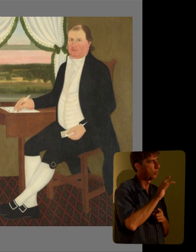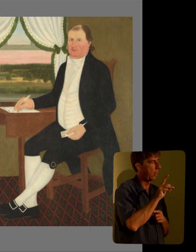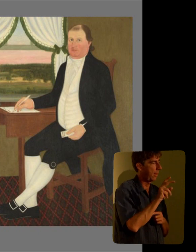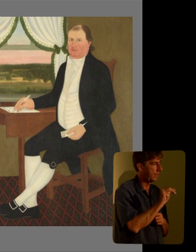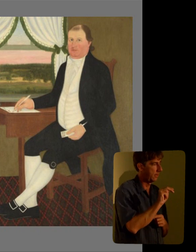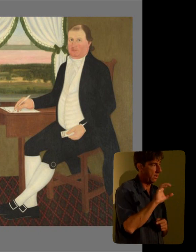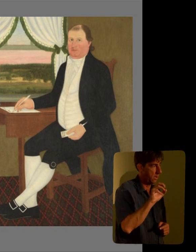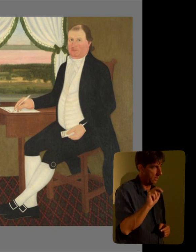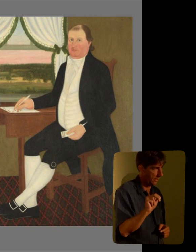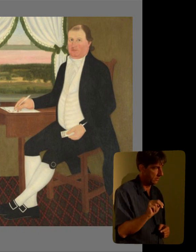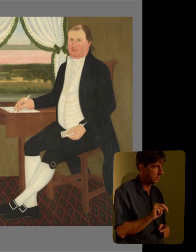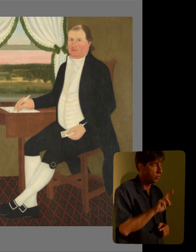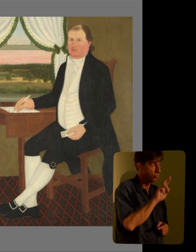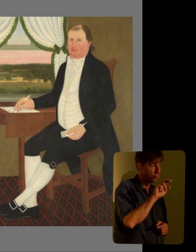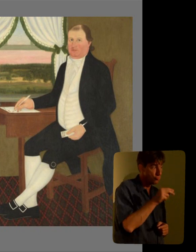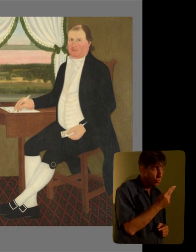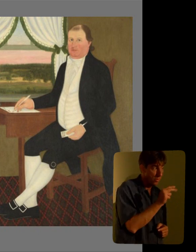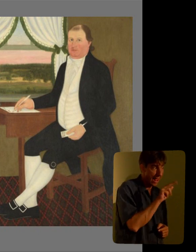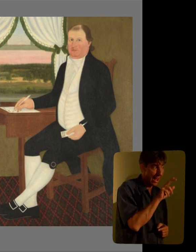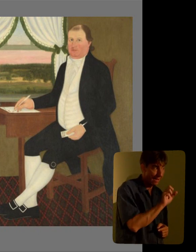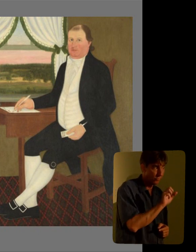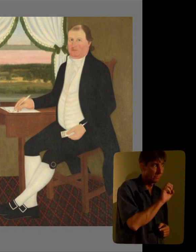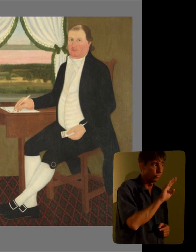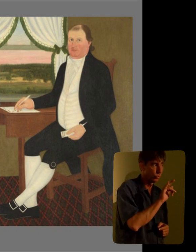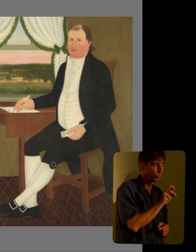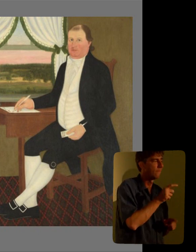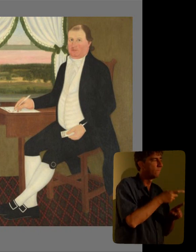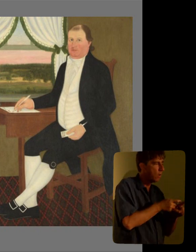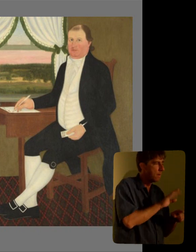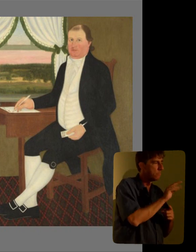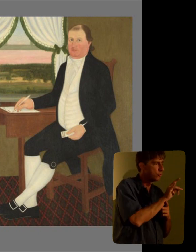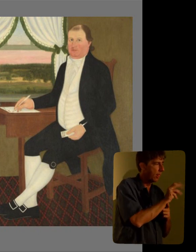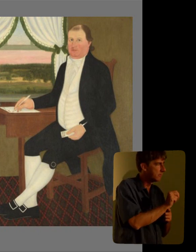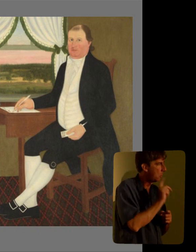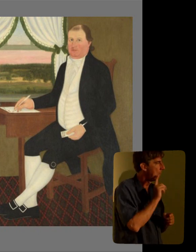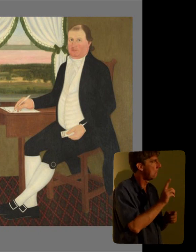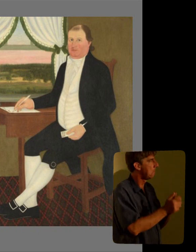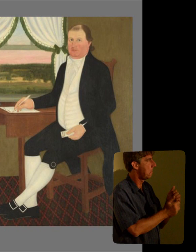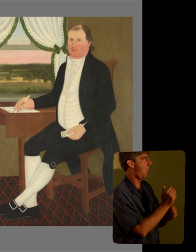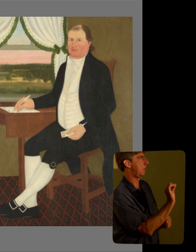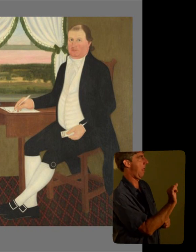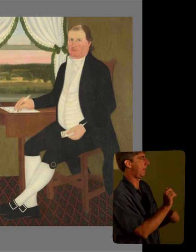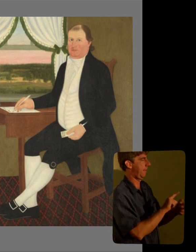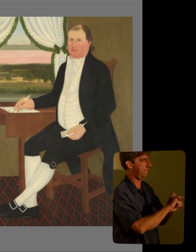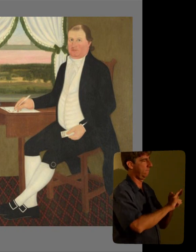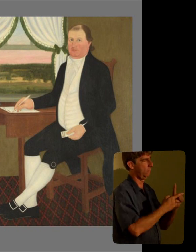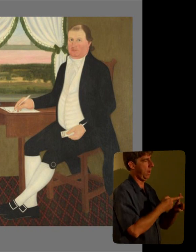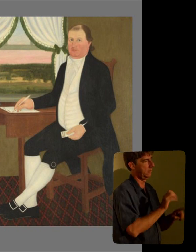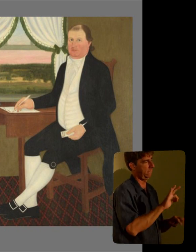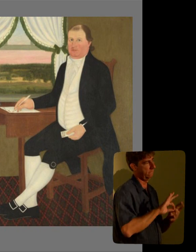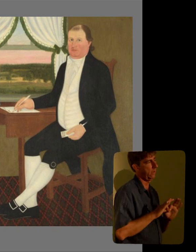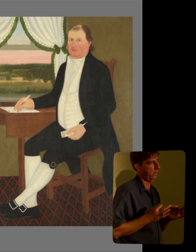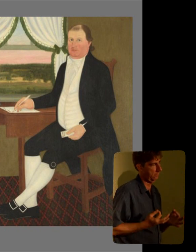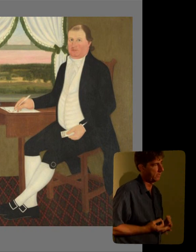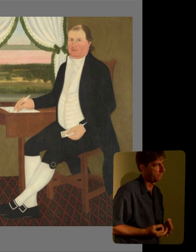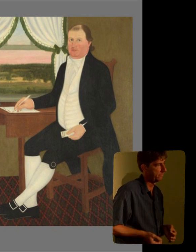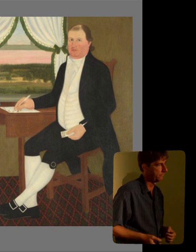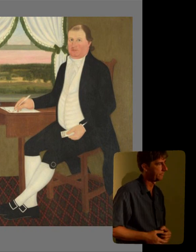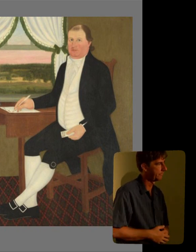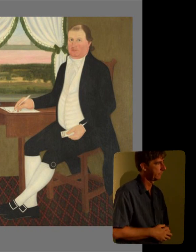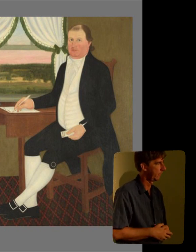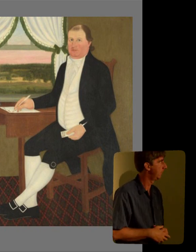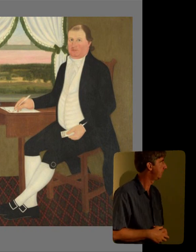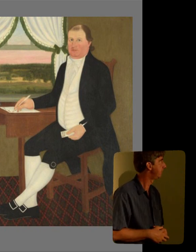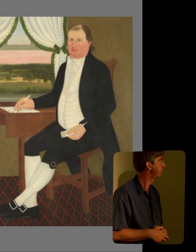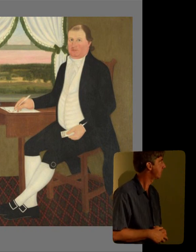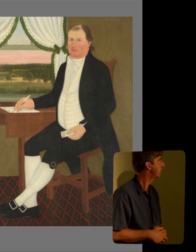Ruth Avery Brewster was from Brooklyn, so they were likely friends of the family and very closely acquainted with the Brewsters, and so